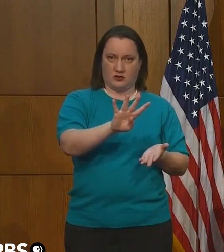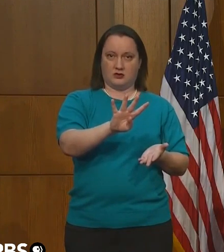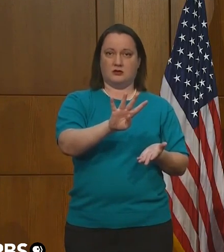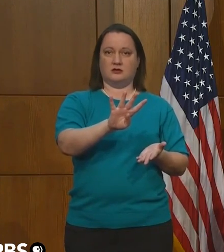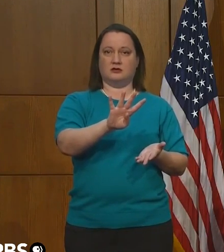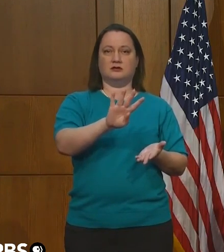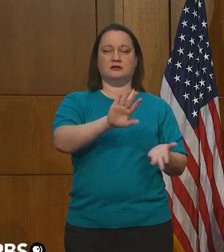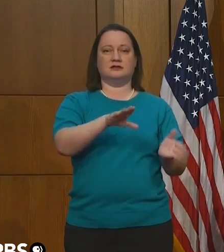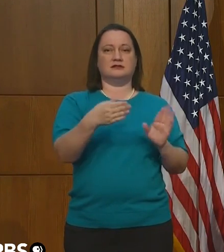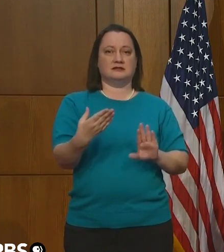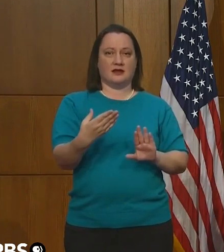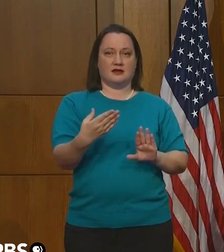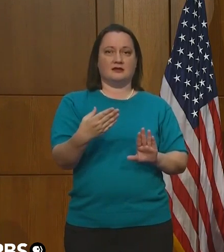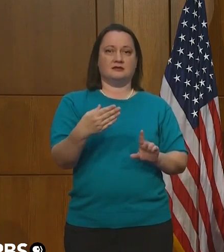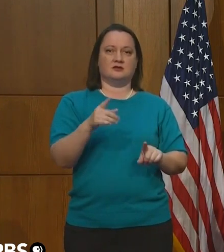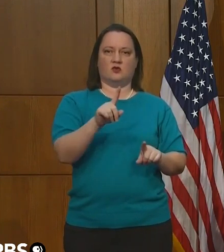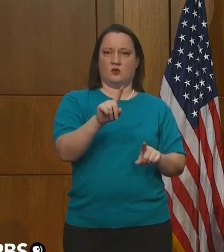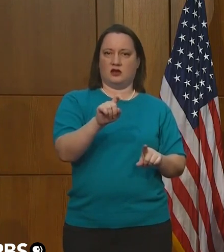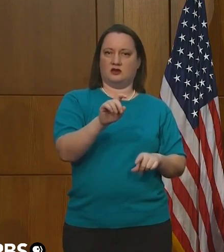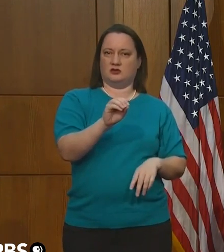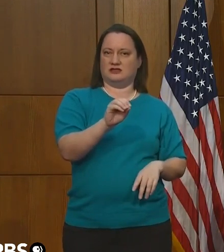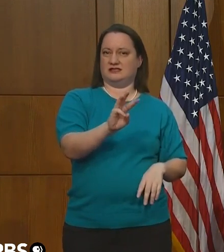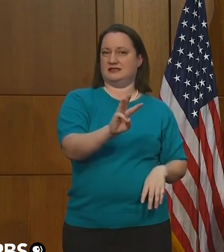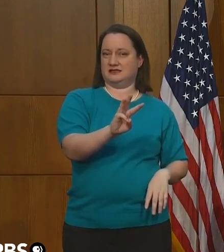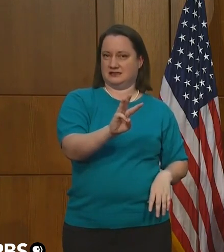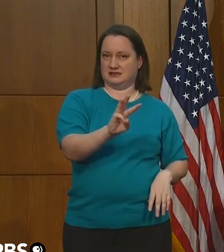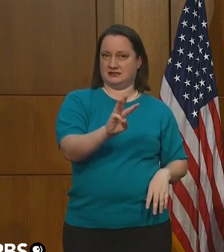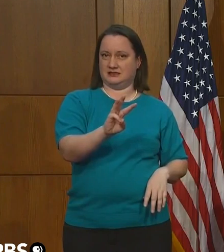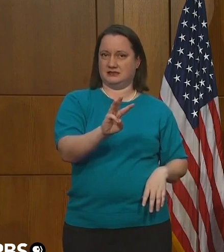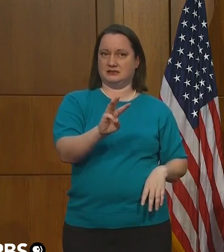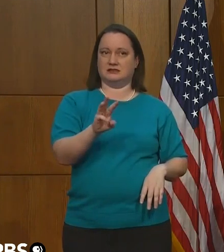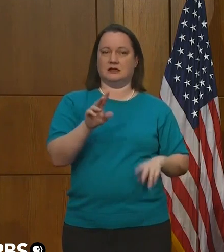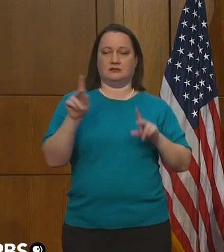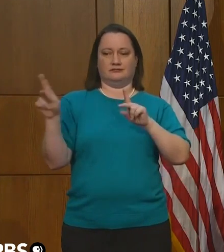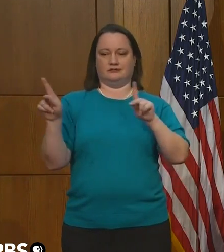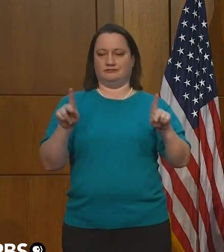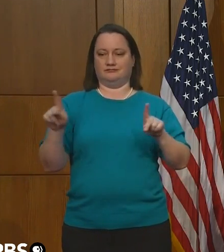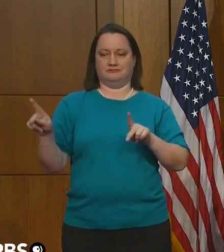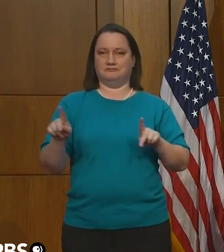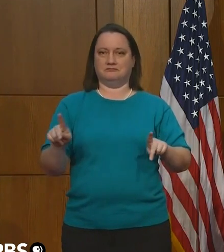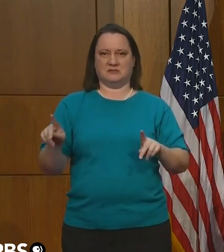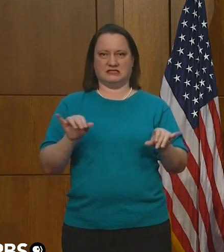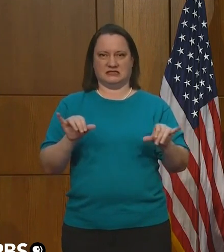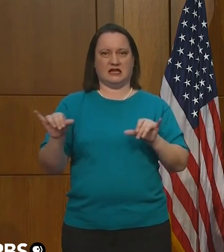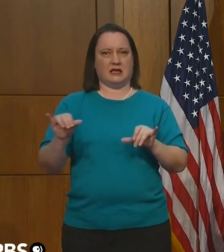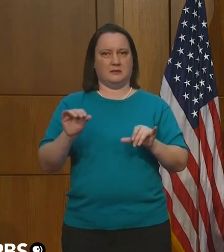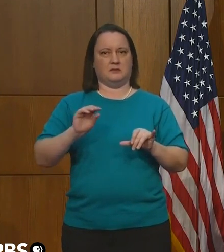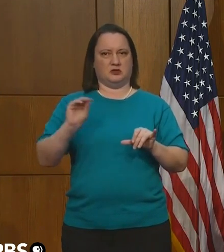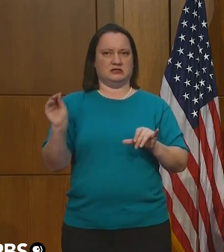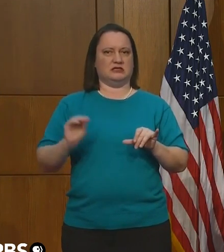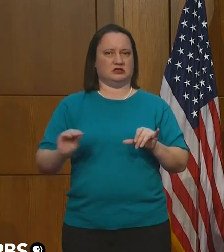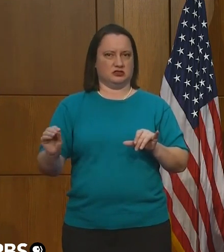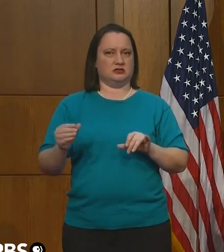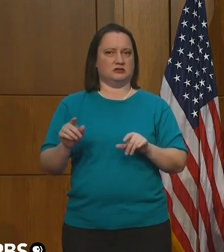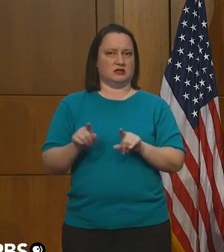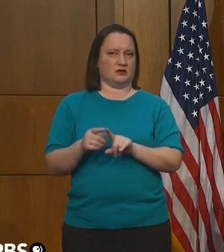12,354, and the deaths stand at 106, and the proportions continue to be about the same as I've